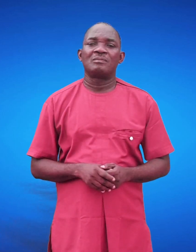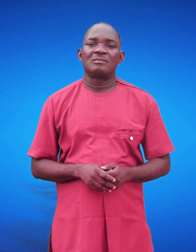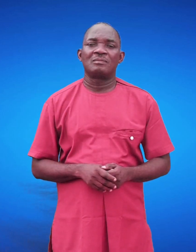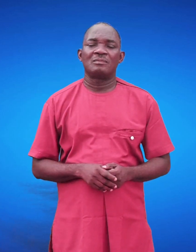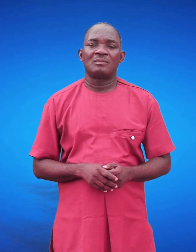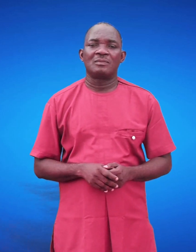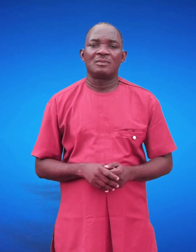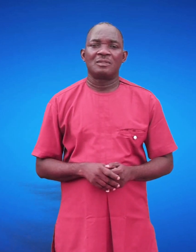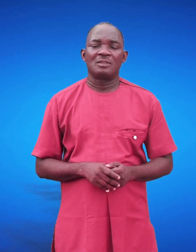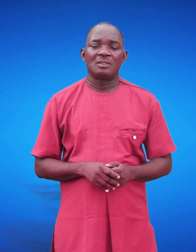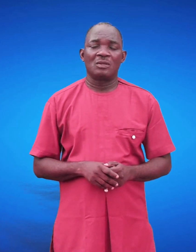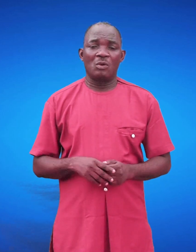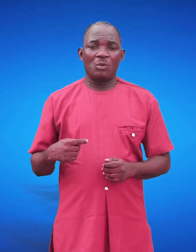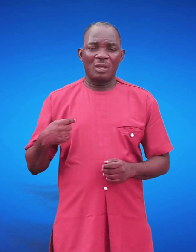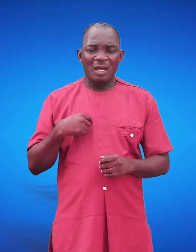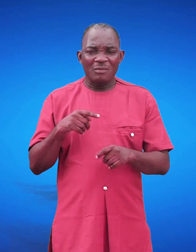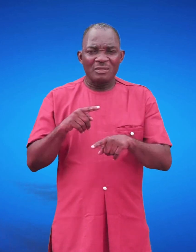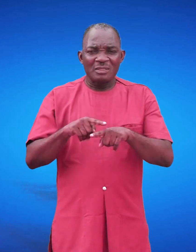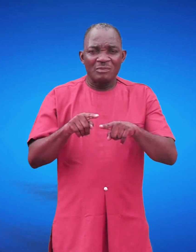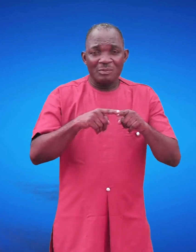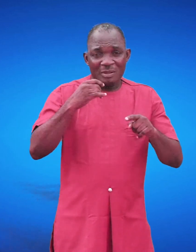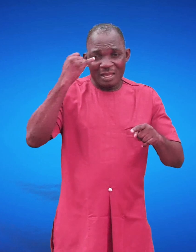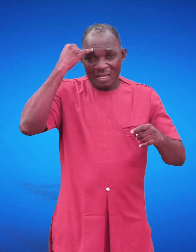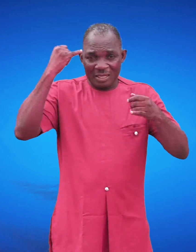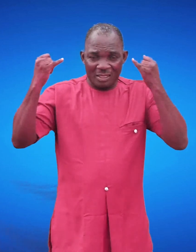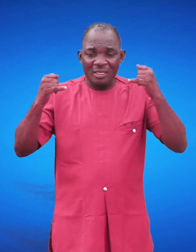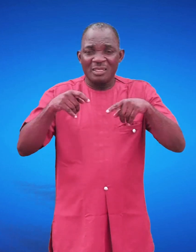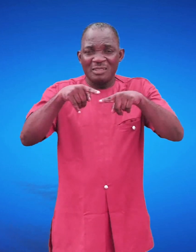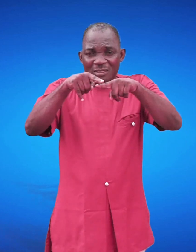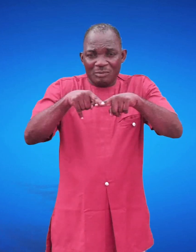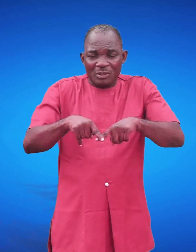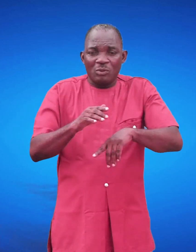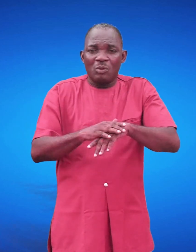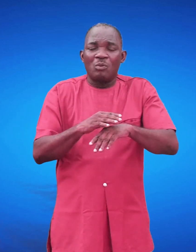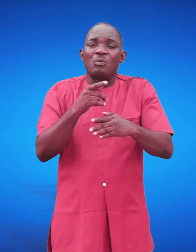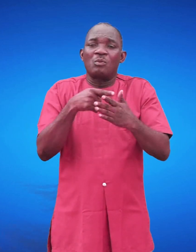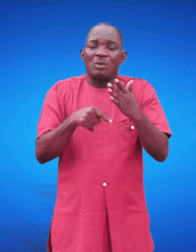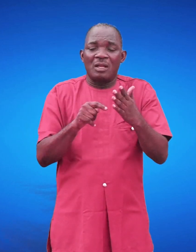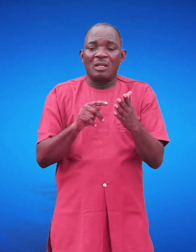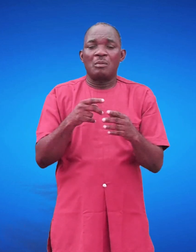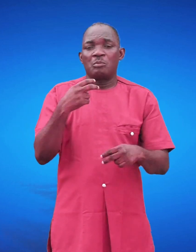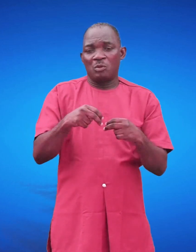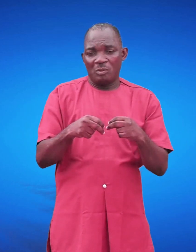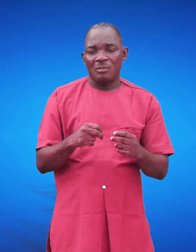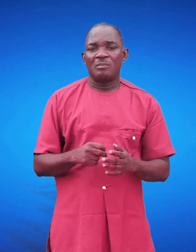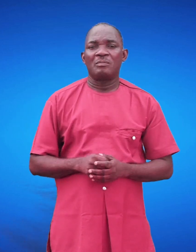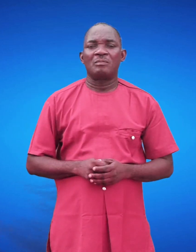There are different options depending on what the problem is.